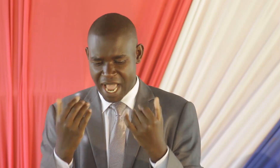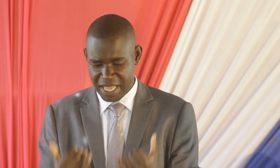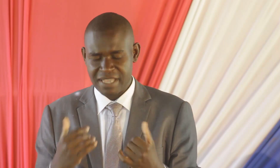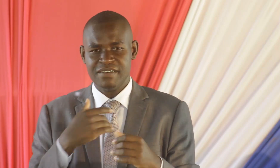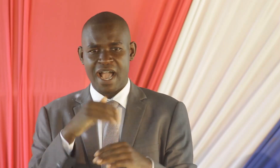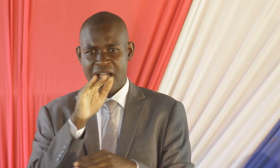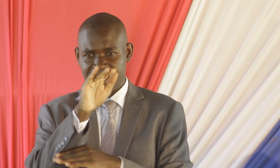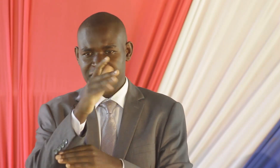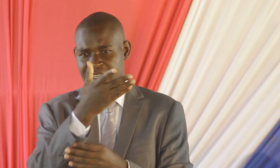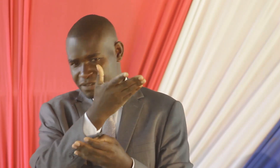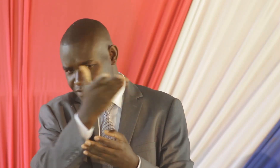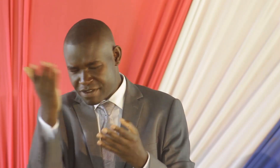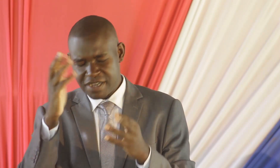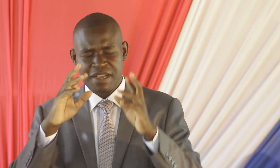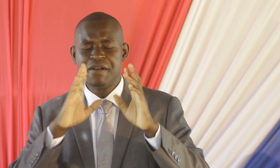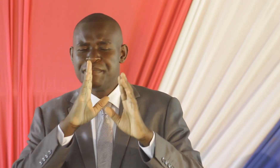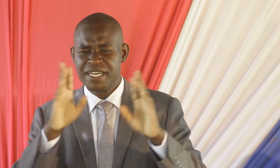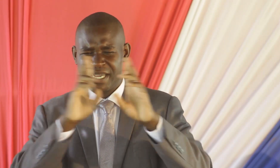Jesus, when he will be coming,